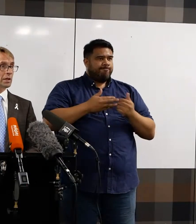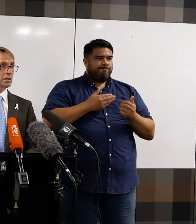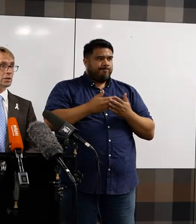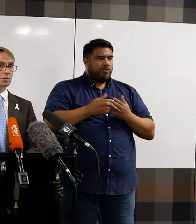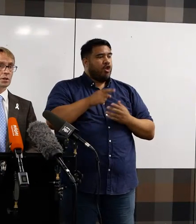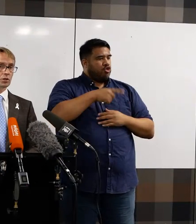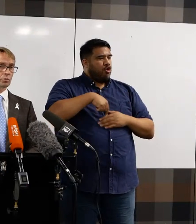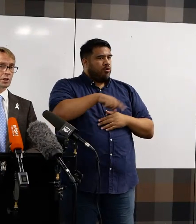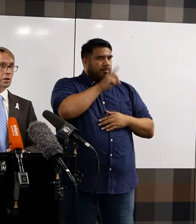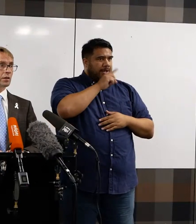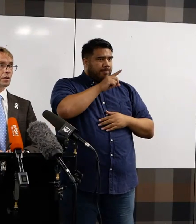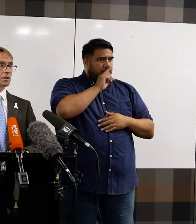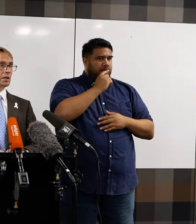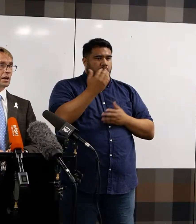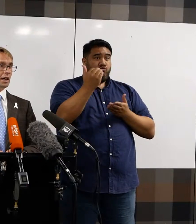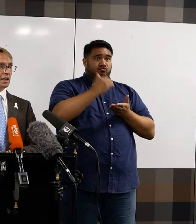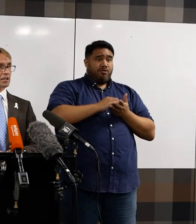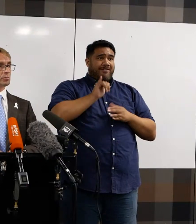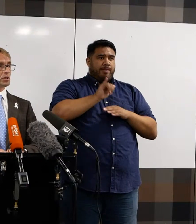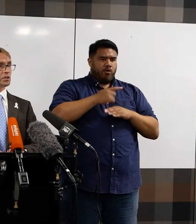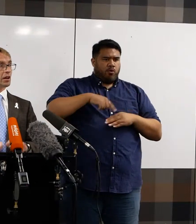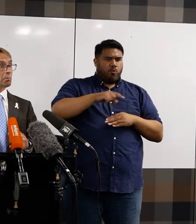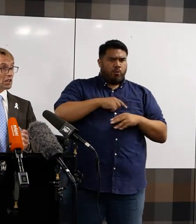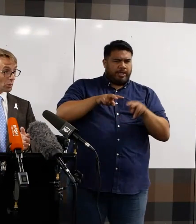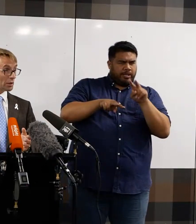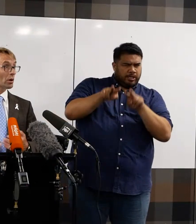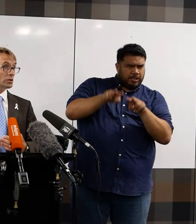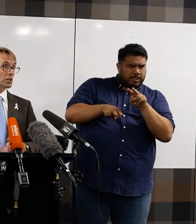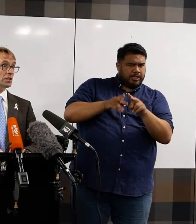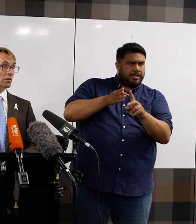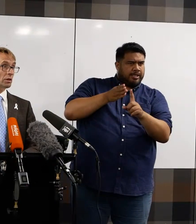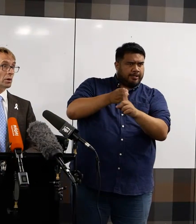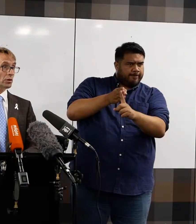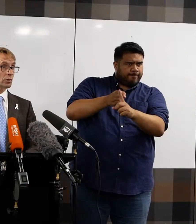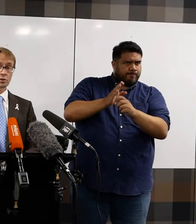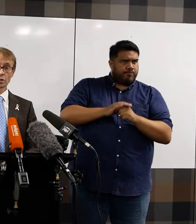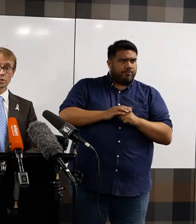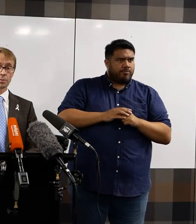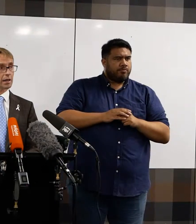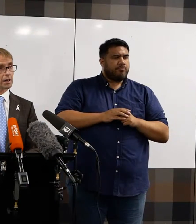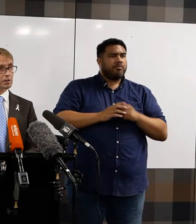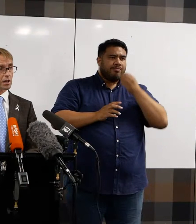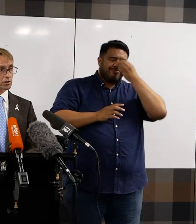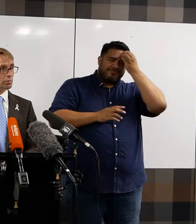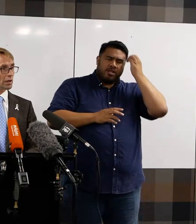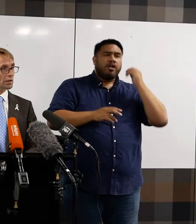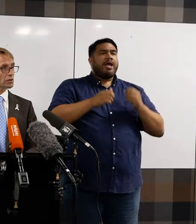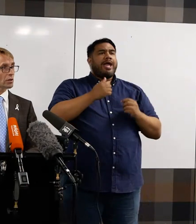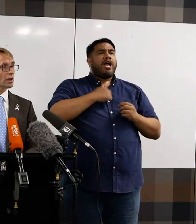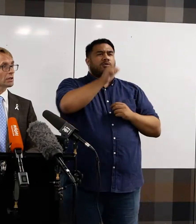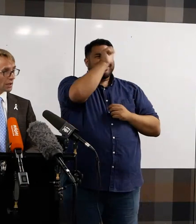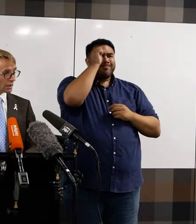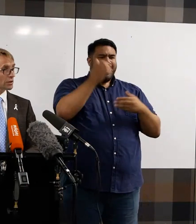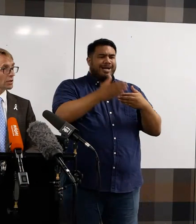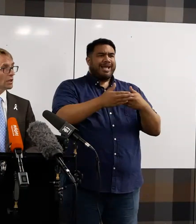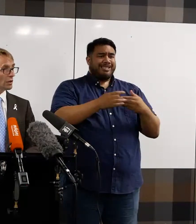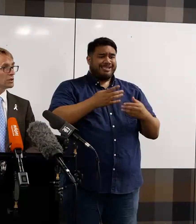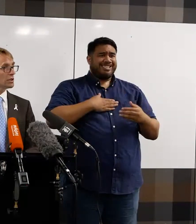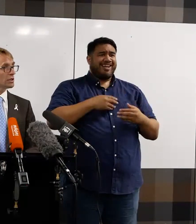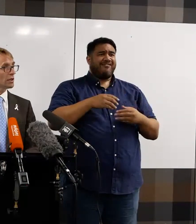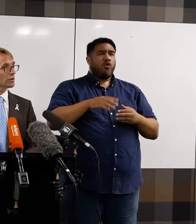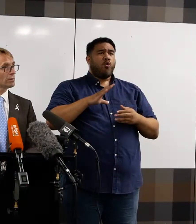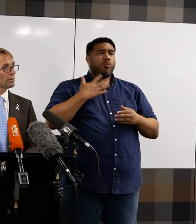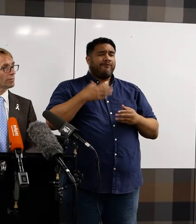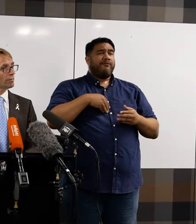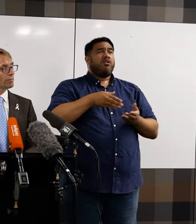people are being met, and you'll be aware that Customs is now manually processing everybody through, so the smart gates aren't operating, so they can collect